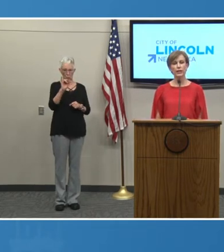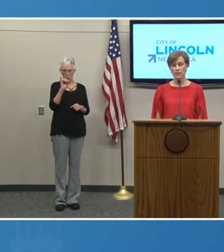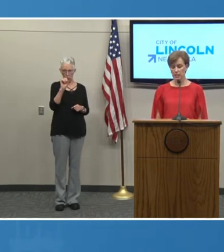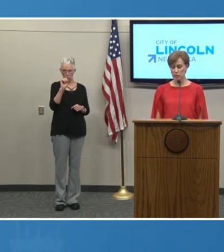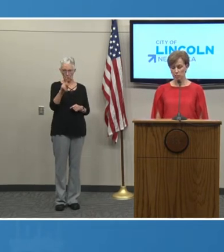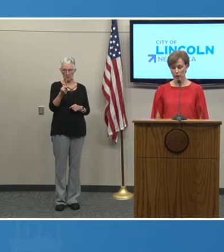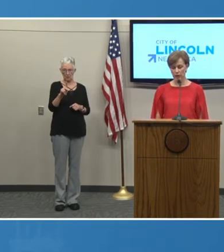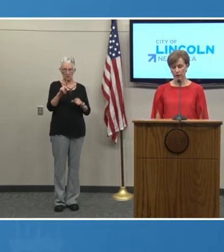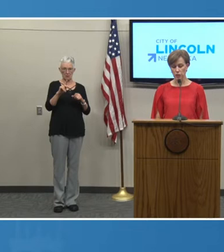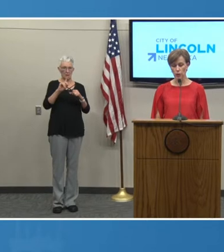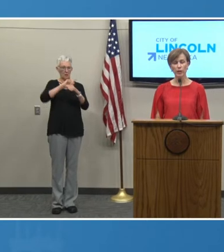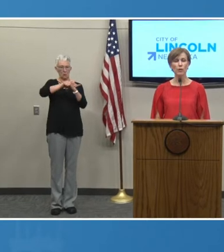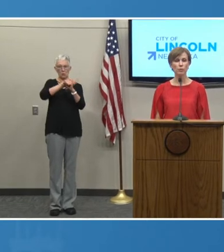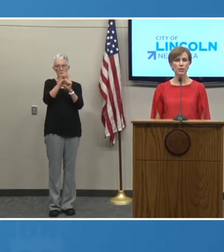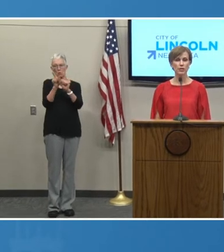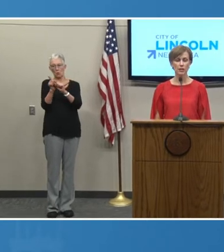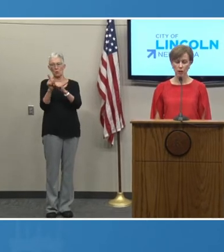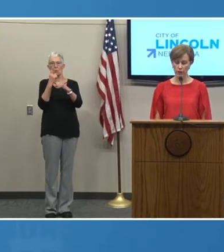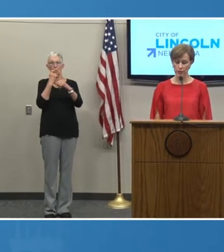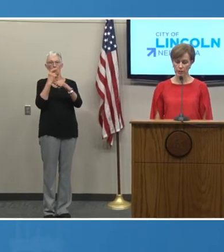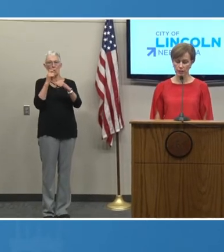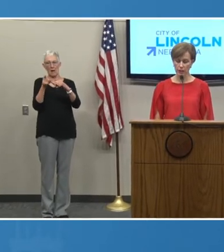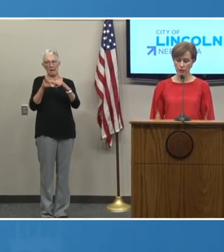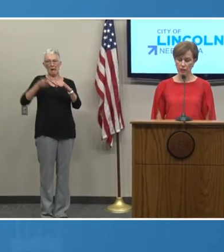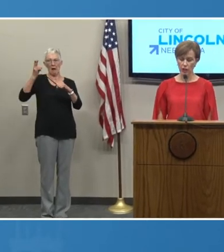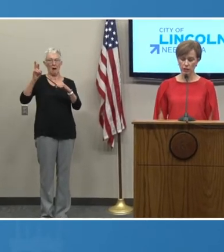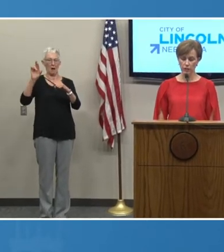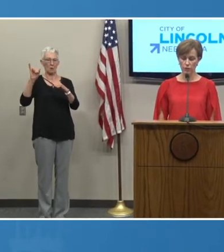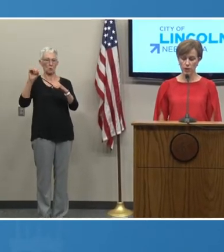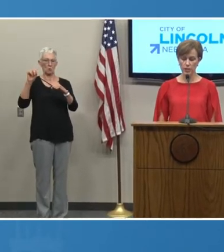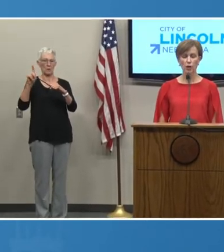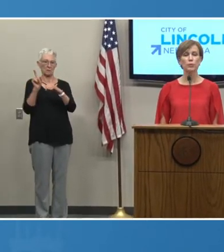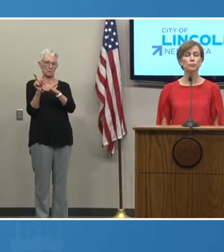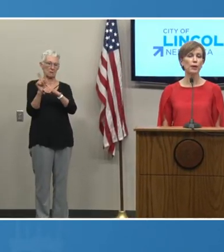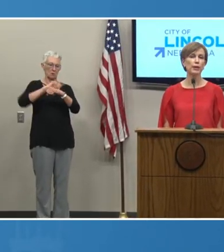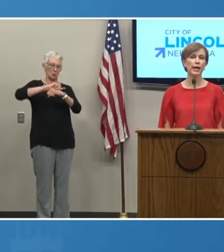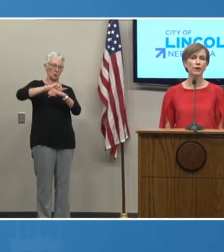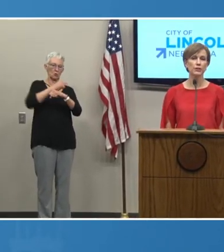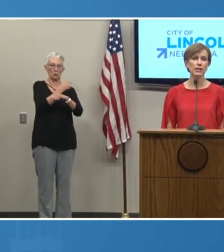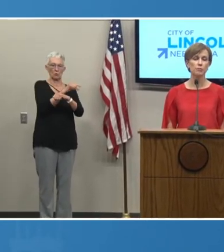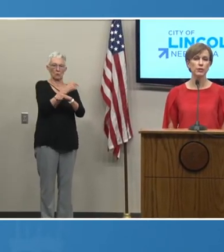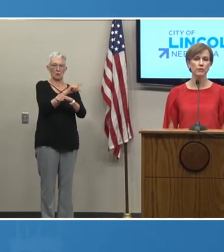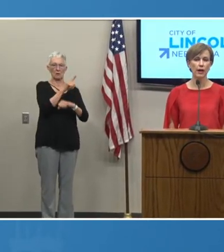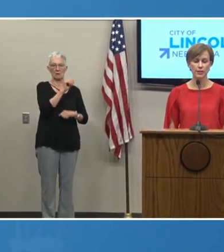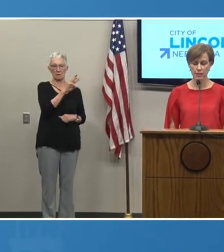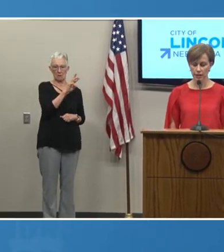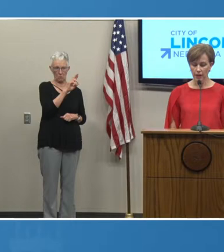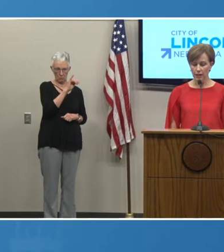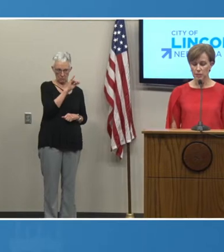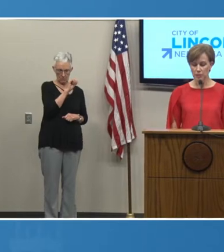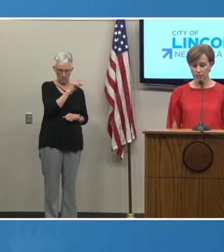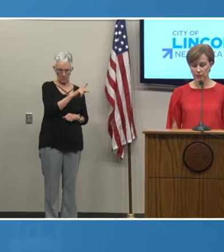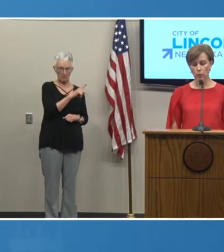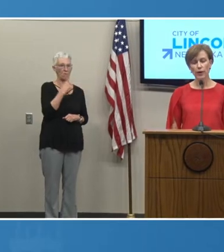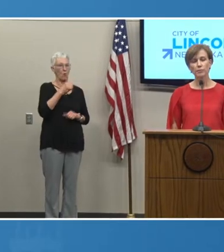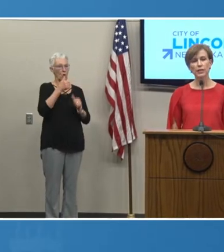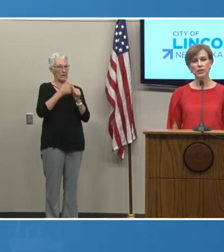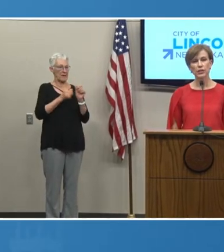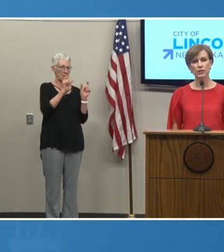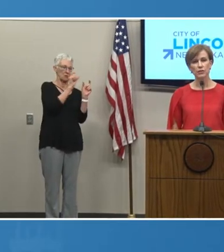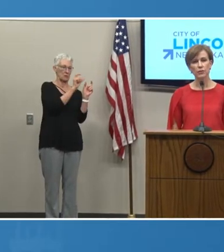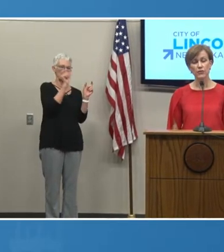of COVID-19 spread, and green represents the lowest. For each color of risk, our public health team provides